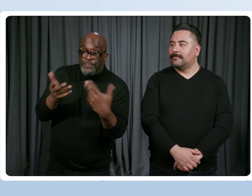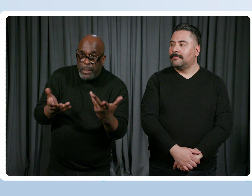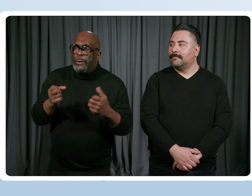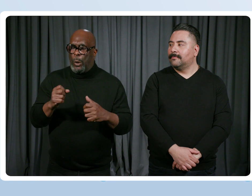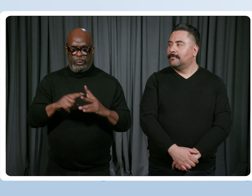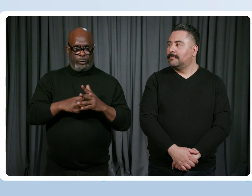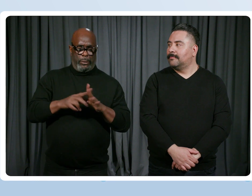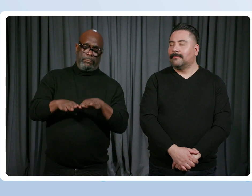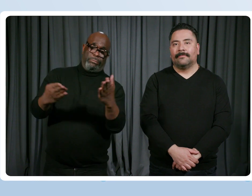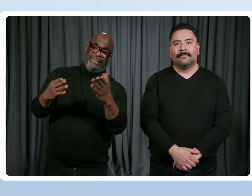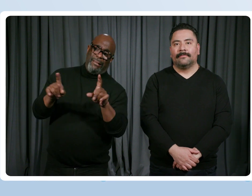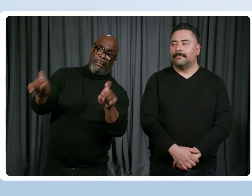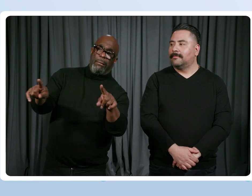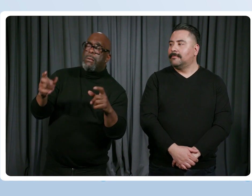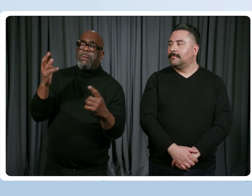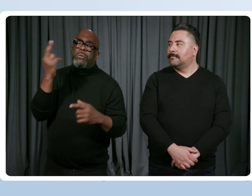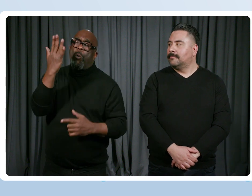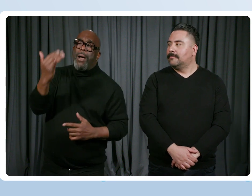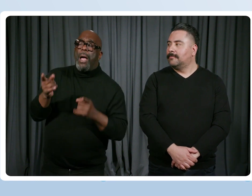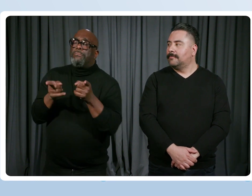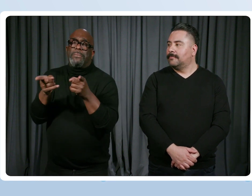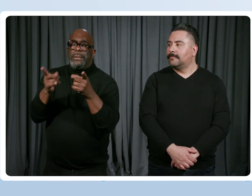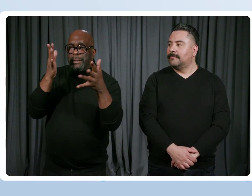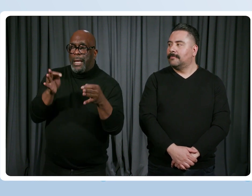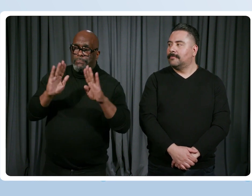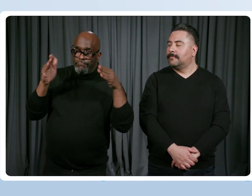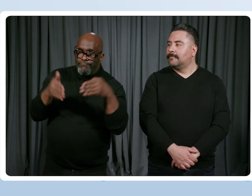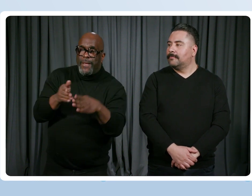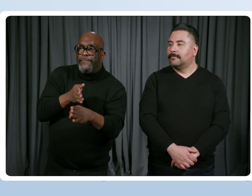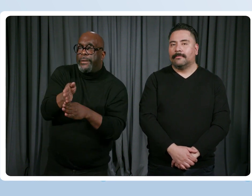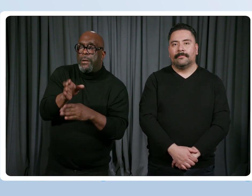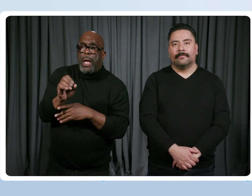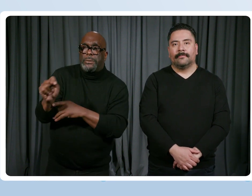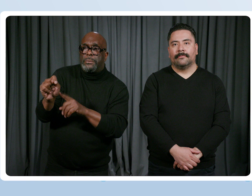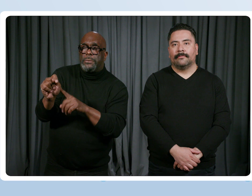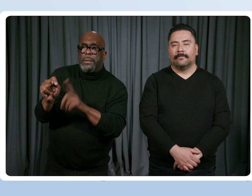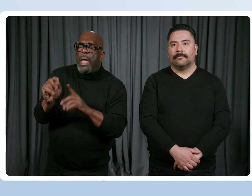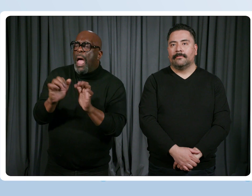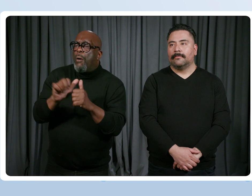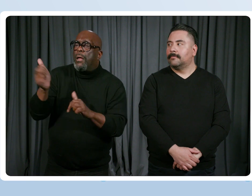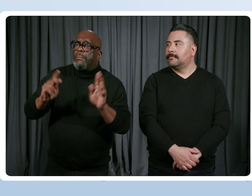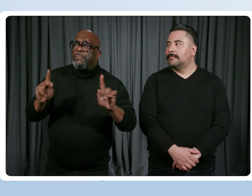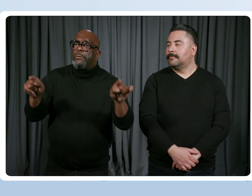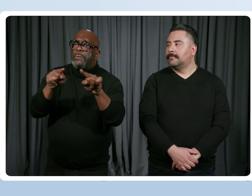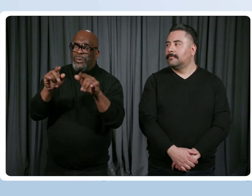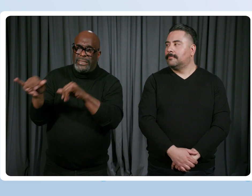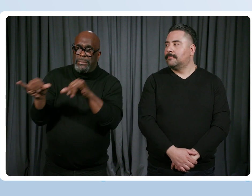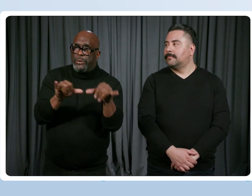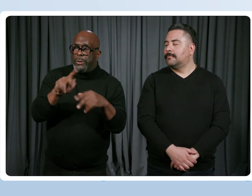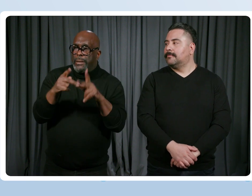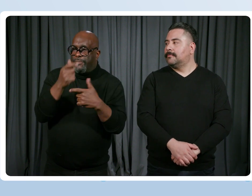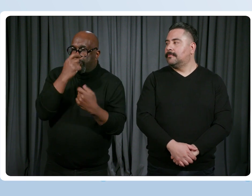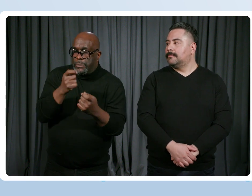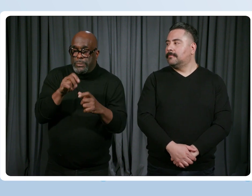point, why did each of you decide to go into the field of occupational therapy, and how would somebody else with similar interests go